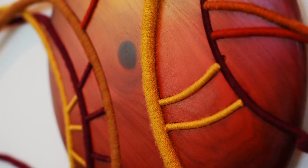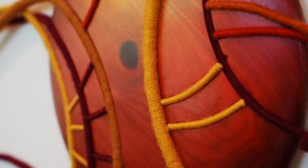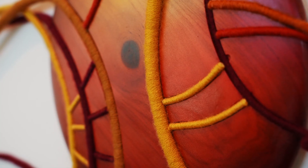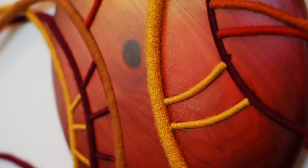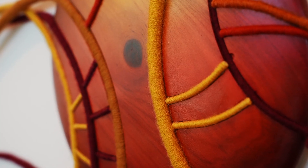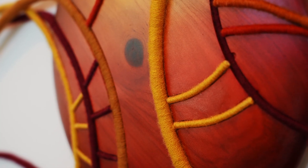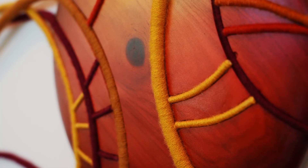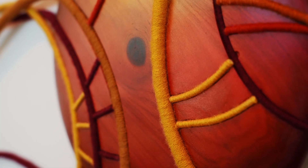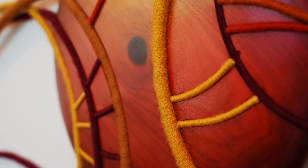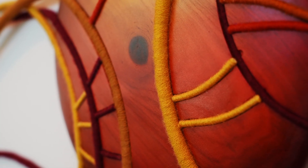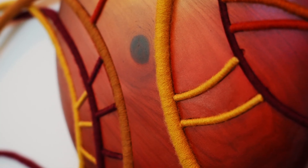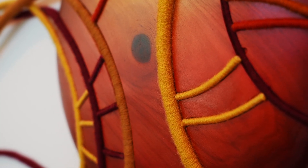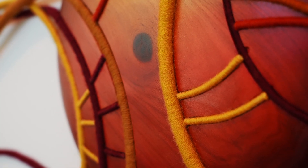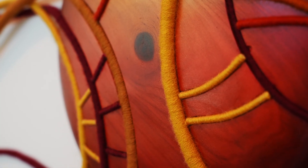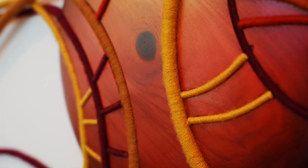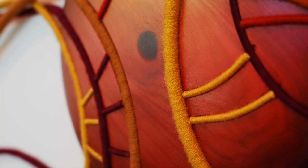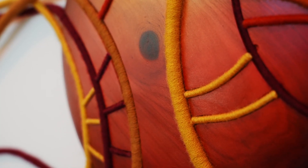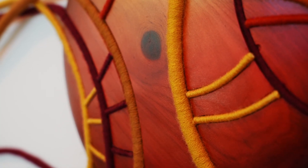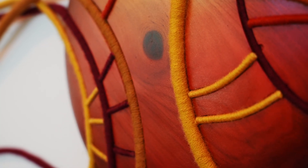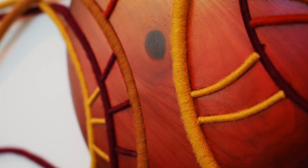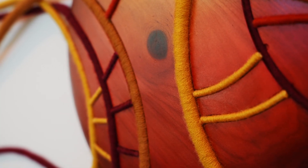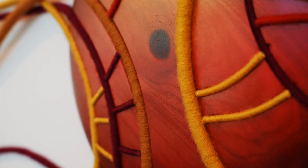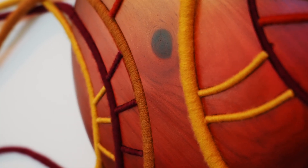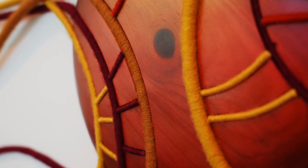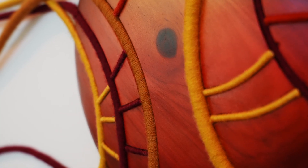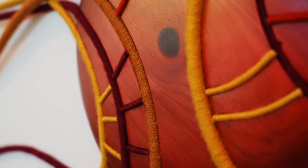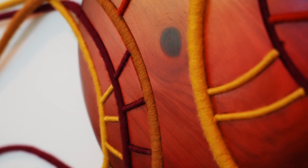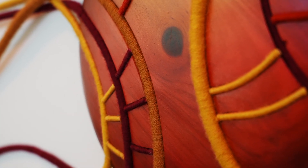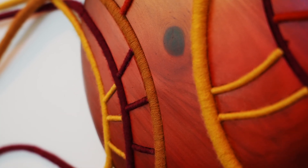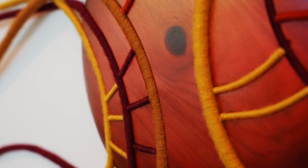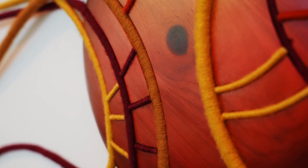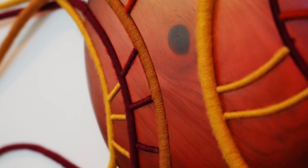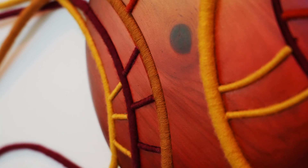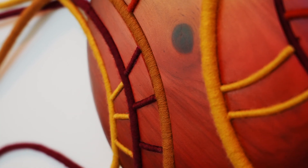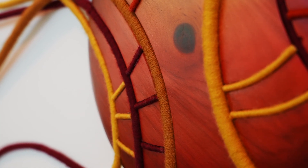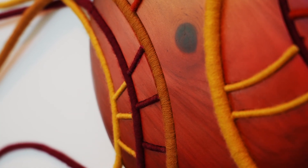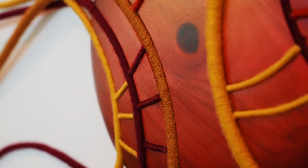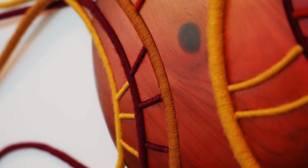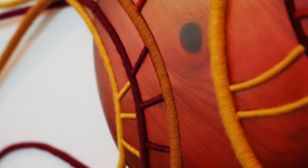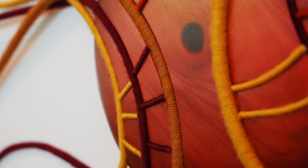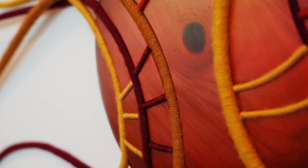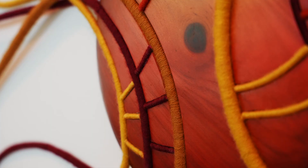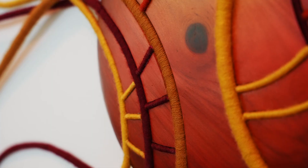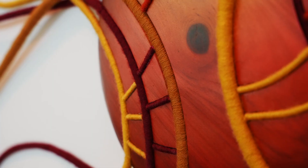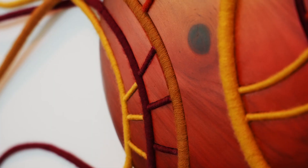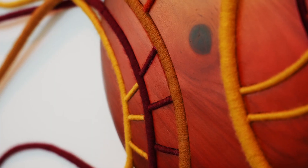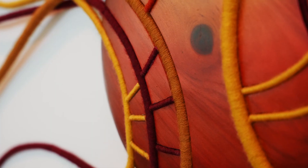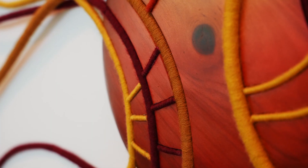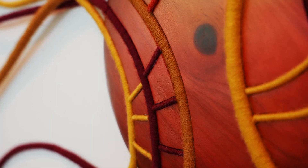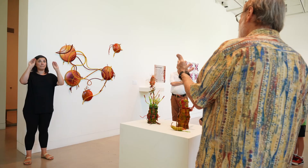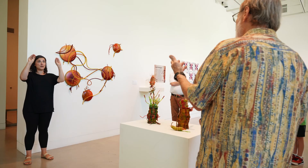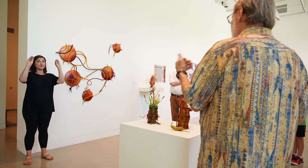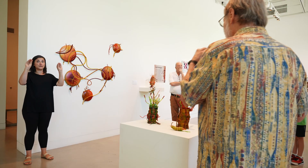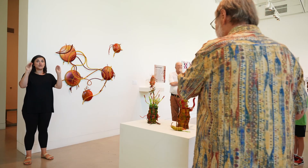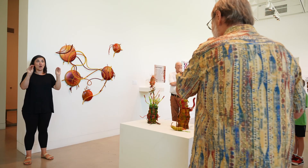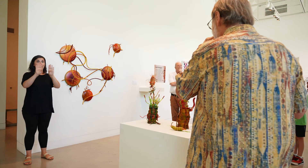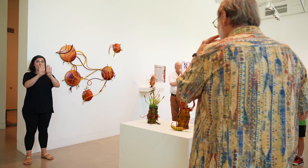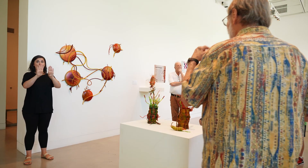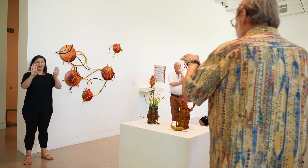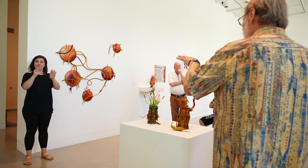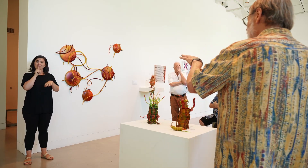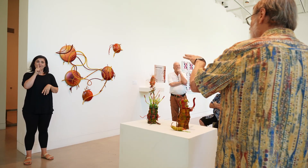surface decoration. So, but we never really saw it up on the wall till we came down here to install it.